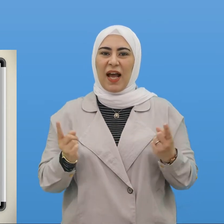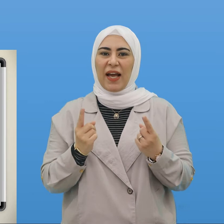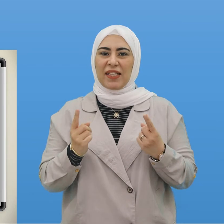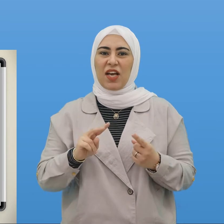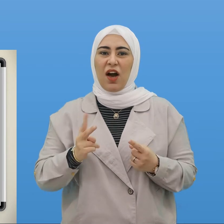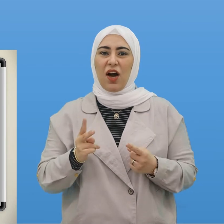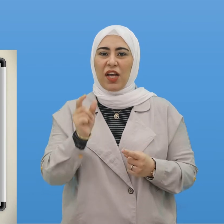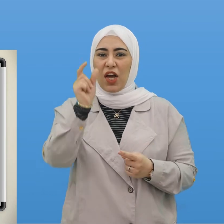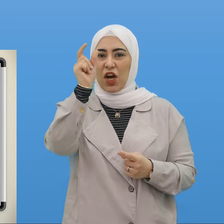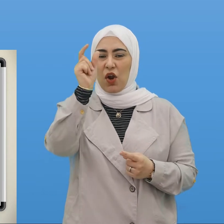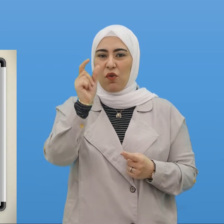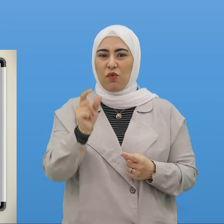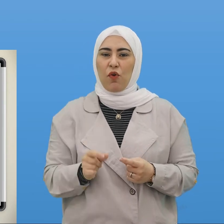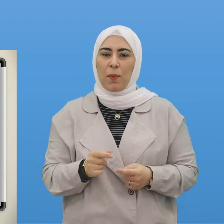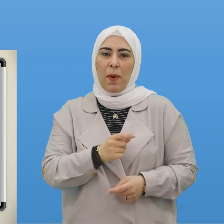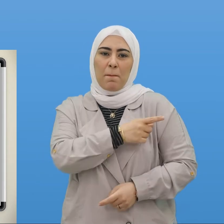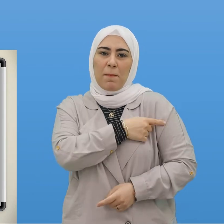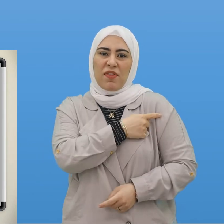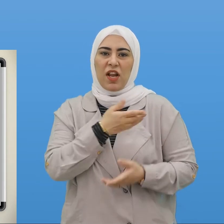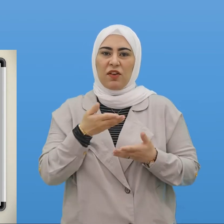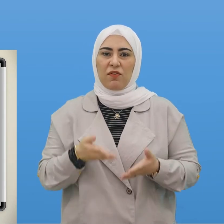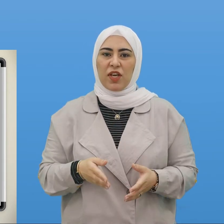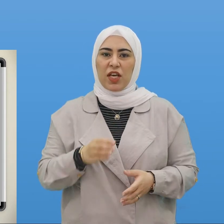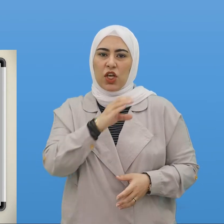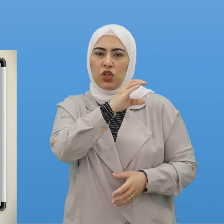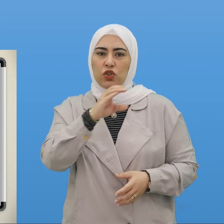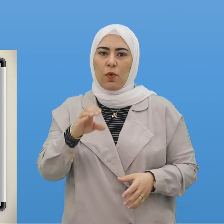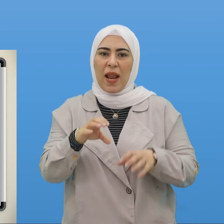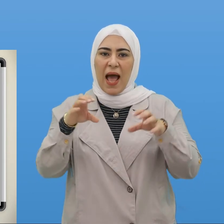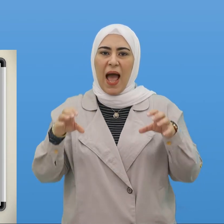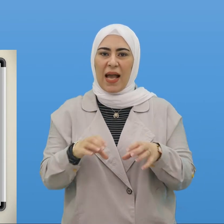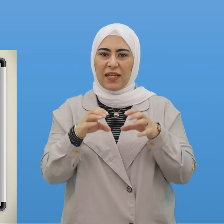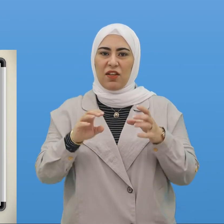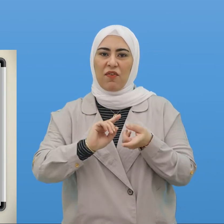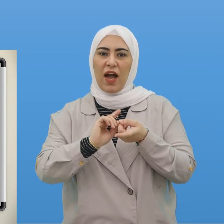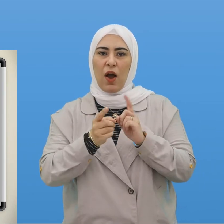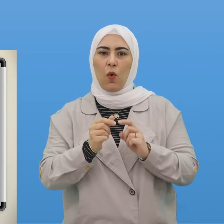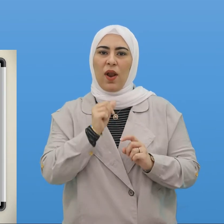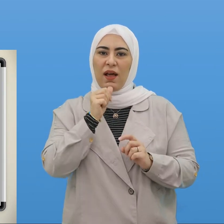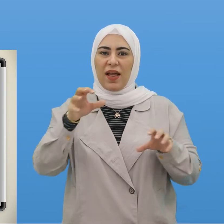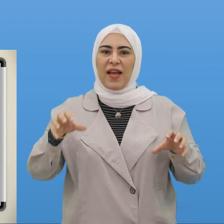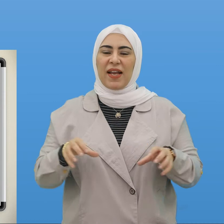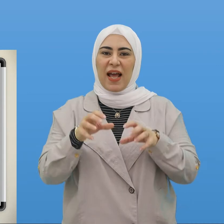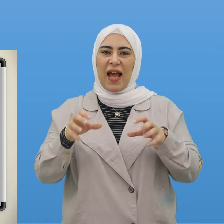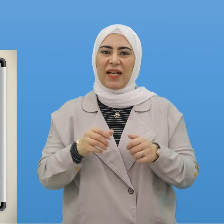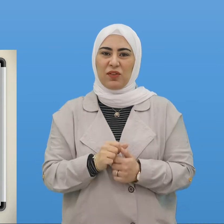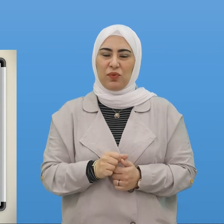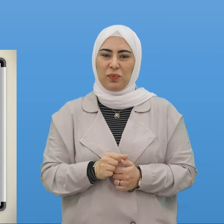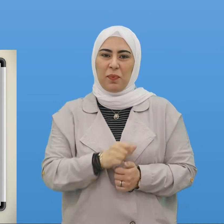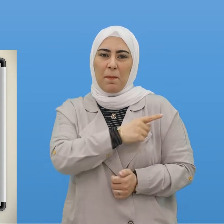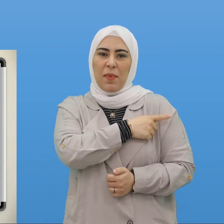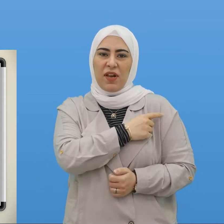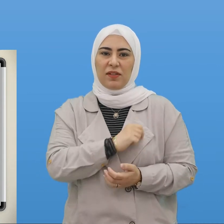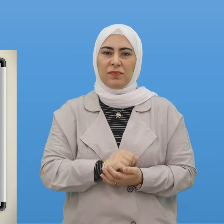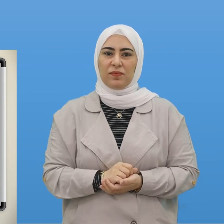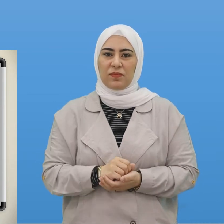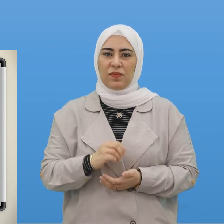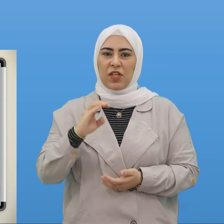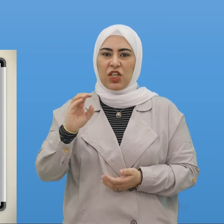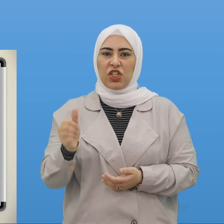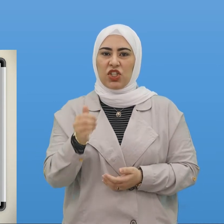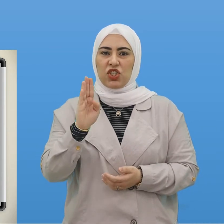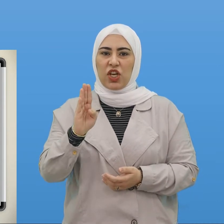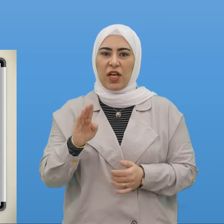form. For example, if I have an active sentence, I can change the verb form into passive.